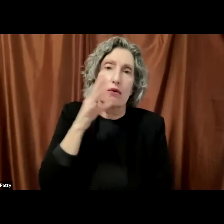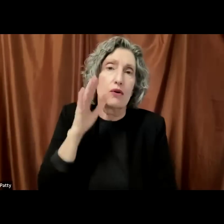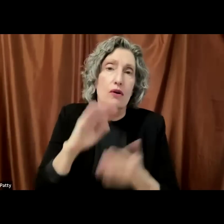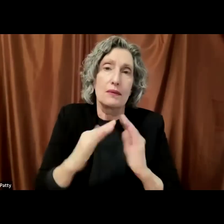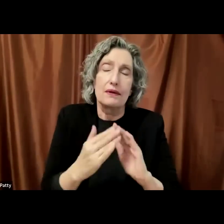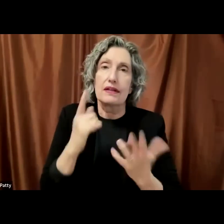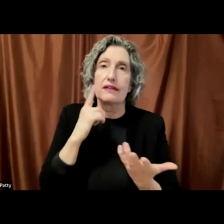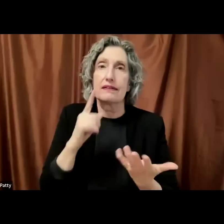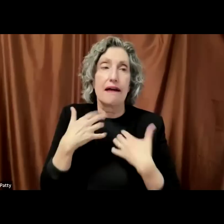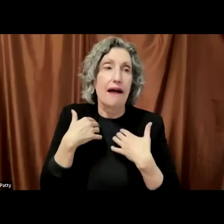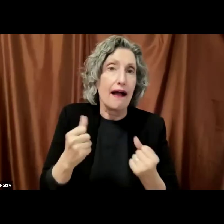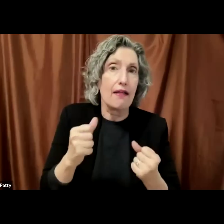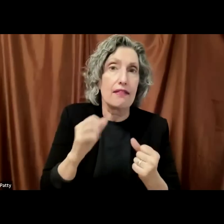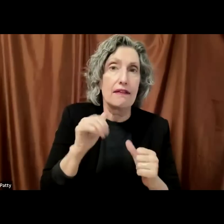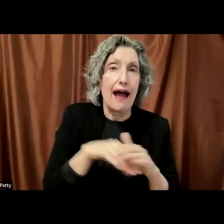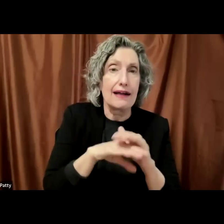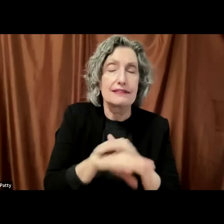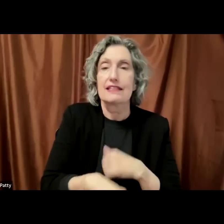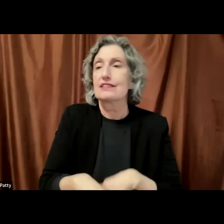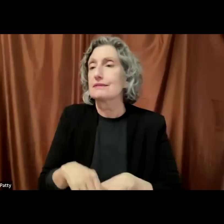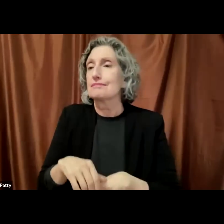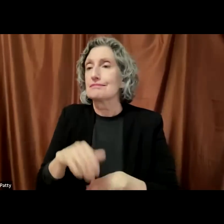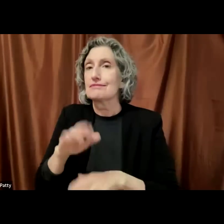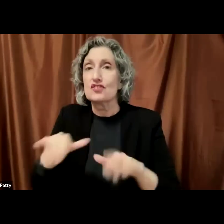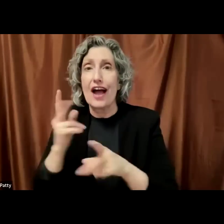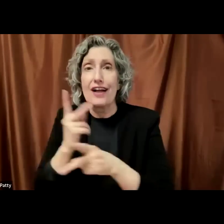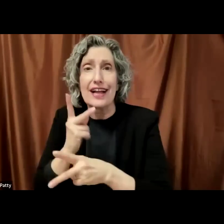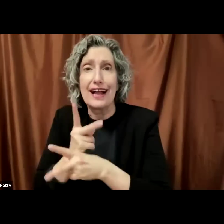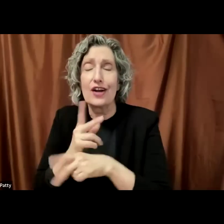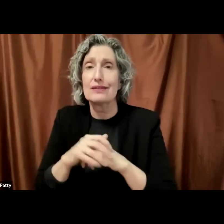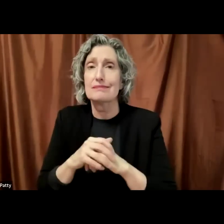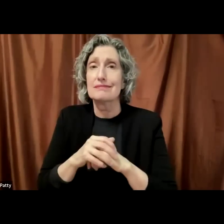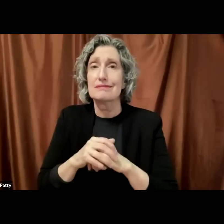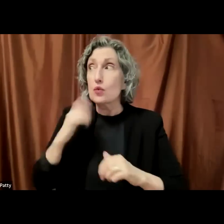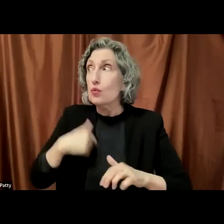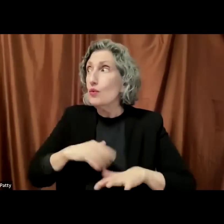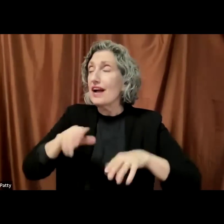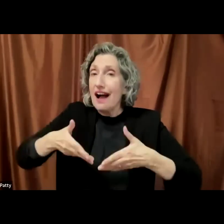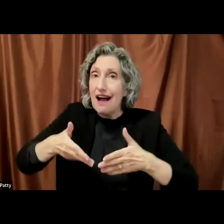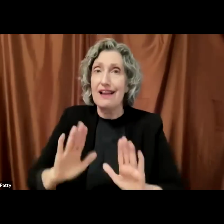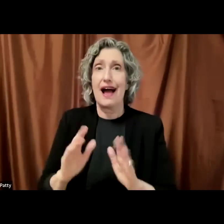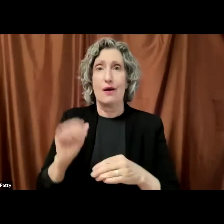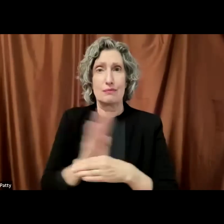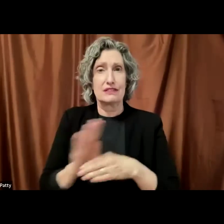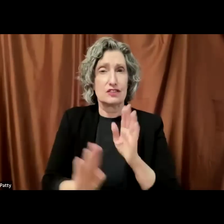programming. Nonprofits create the conditions for strong communities and for businesses to